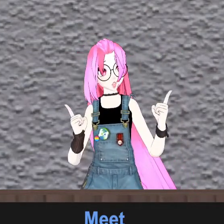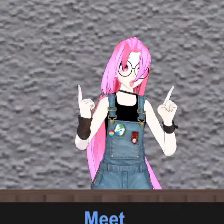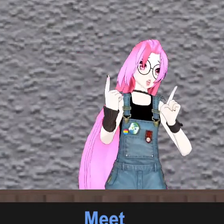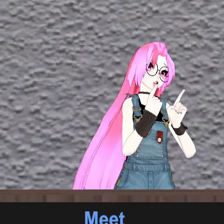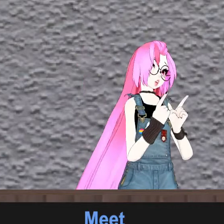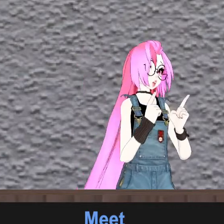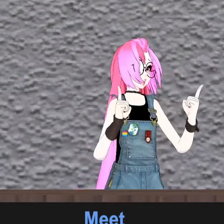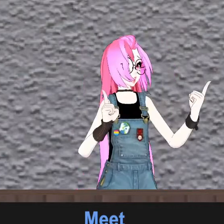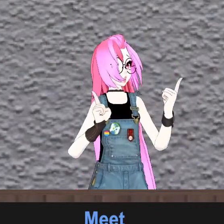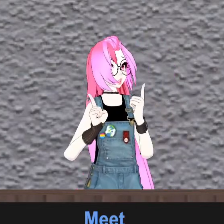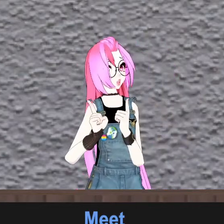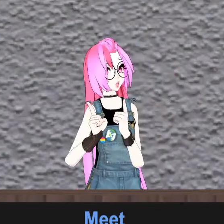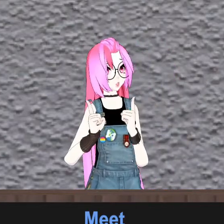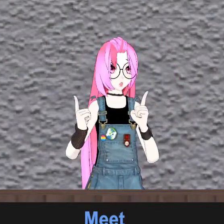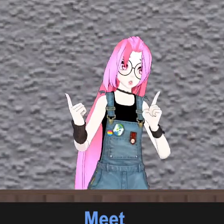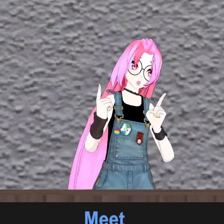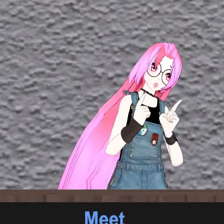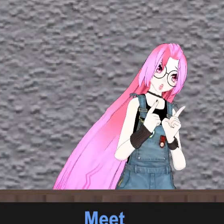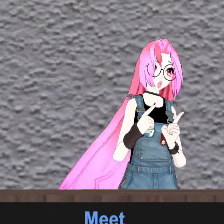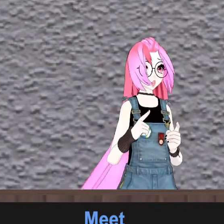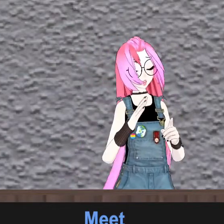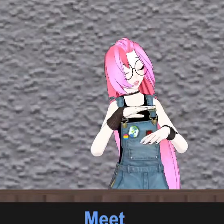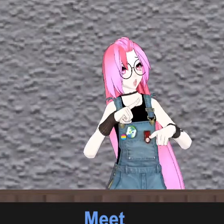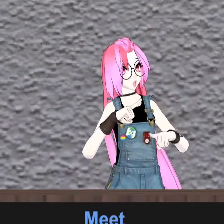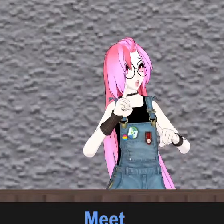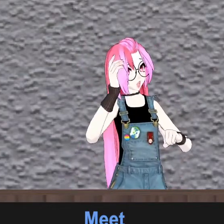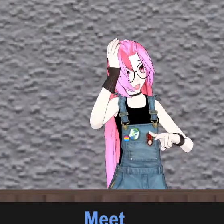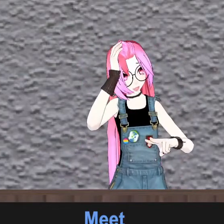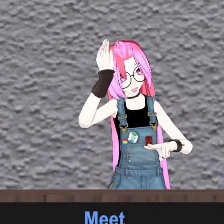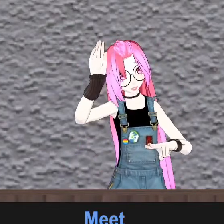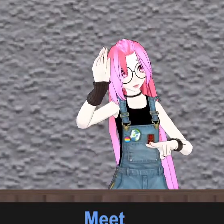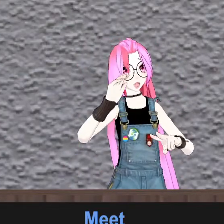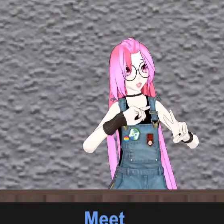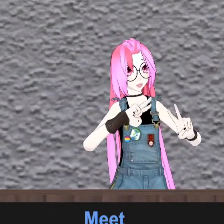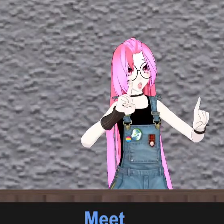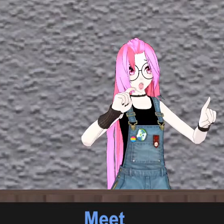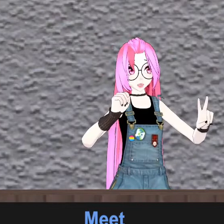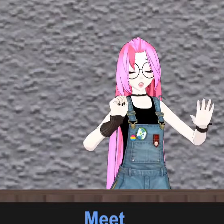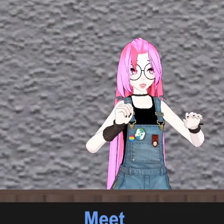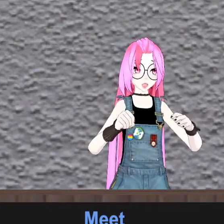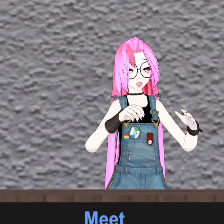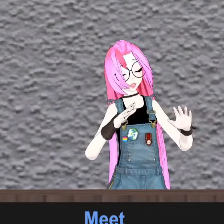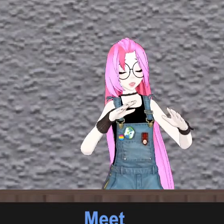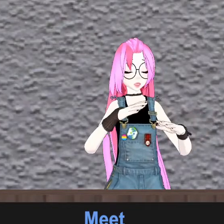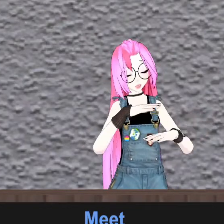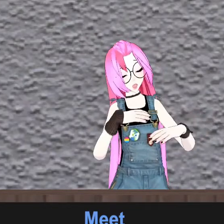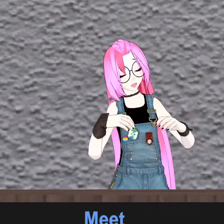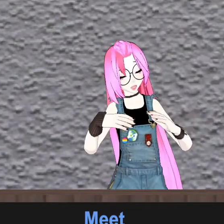going to be changing based on that. So I'd say it really depends on the context, but also you'll kind of get a feel for what's more